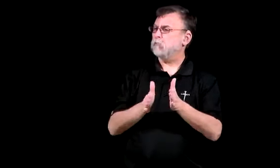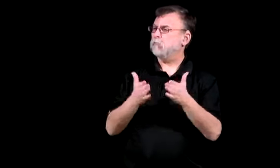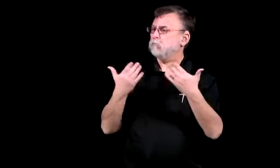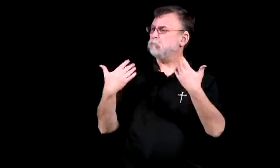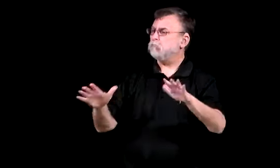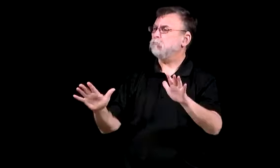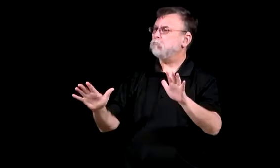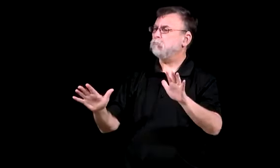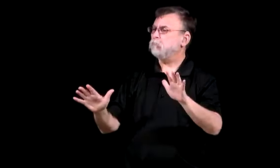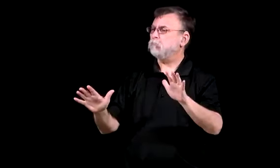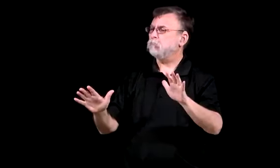and that was all part of your plan.